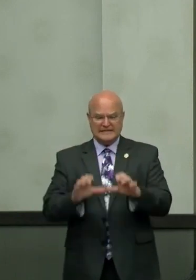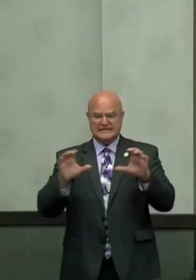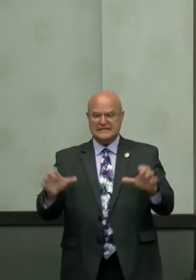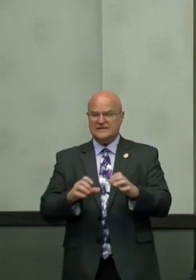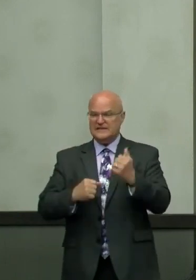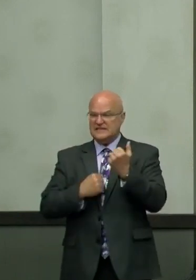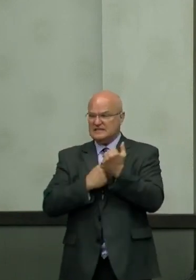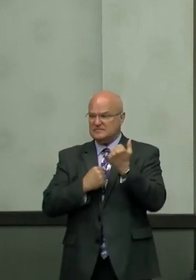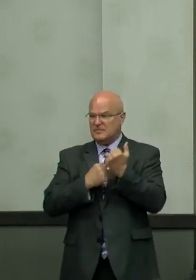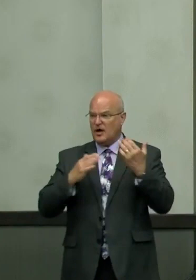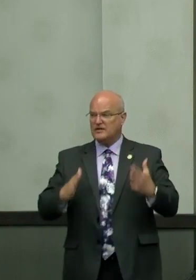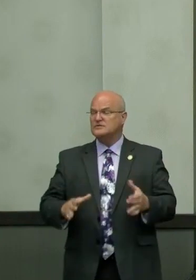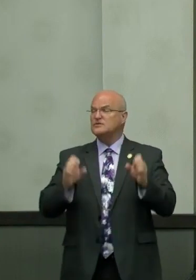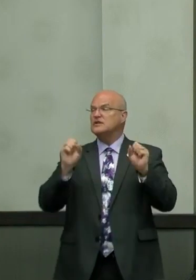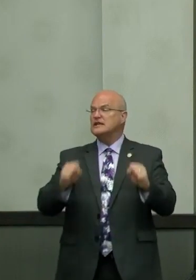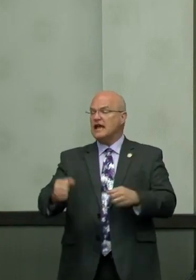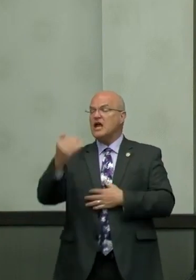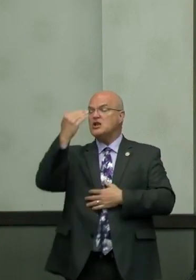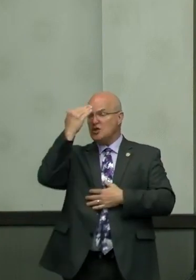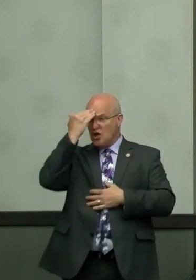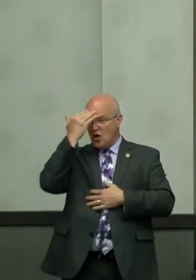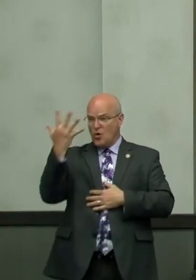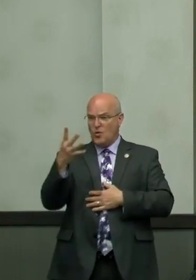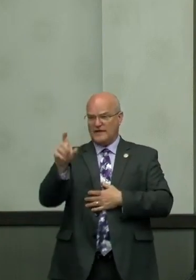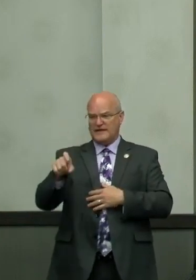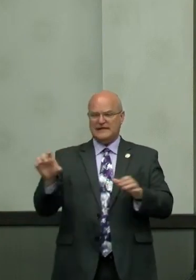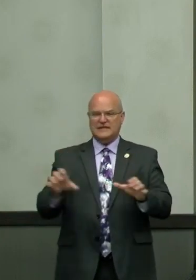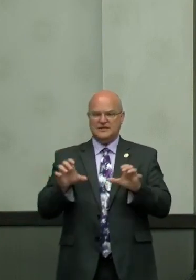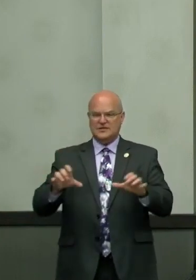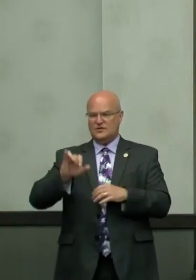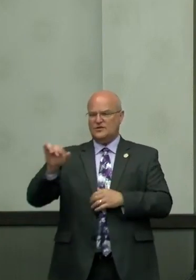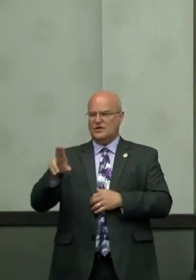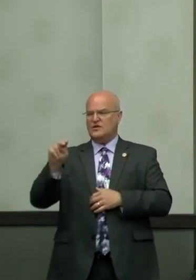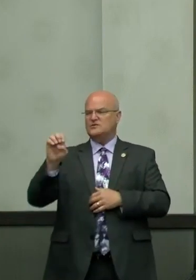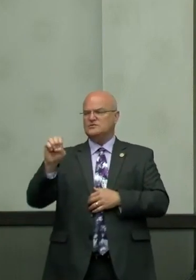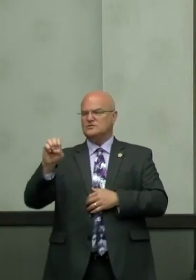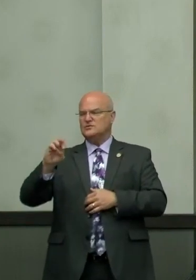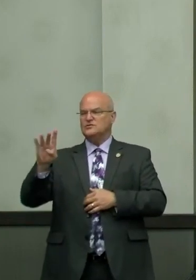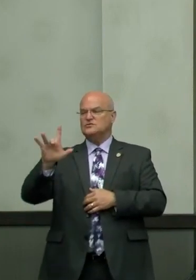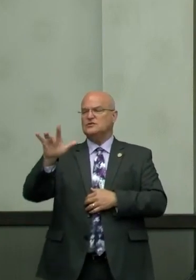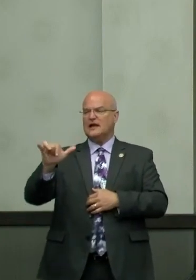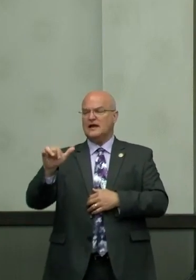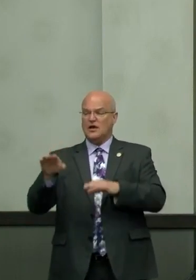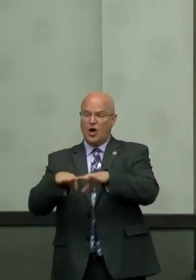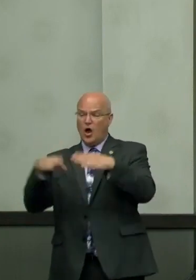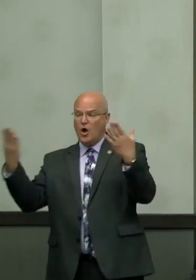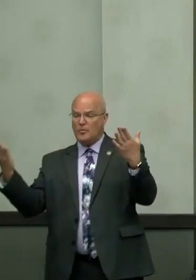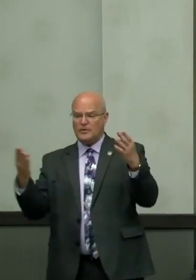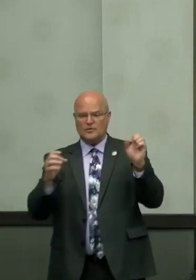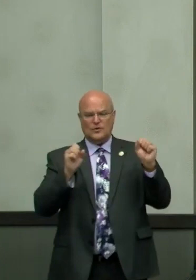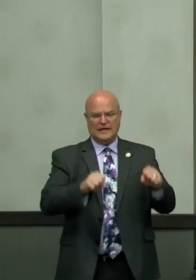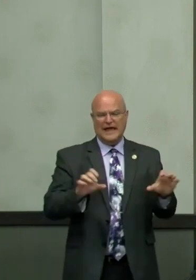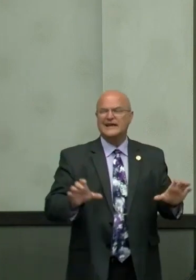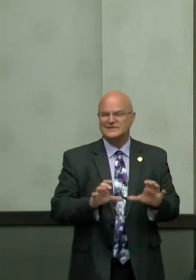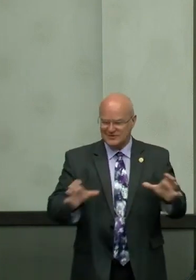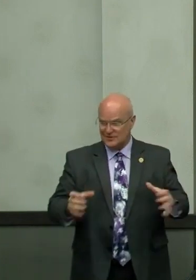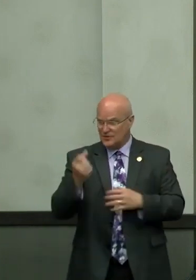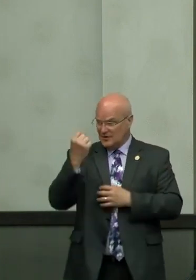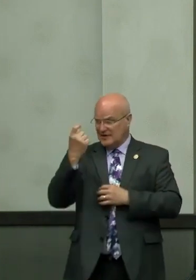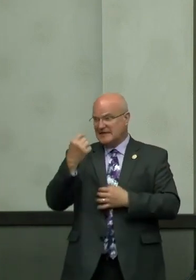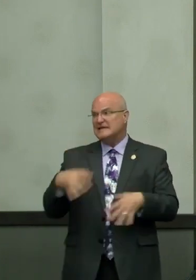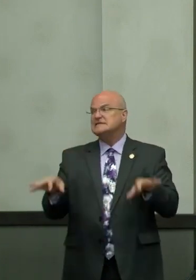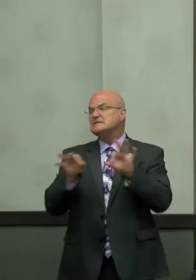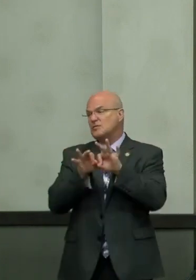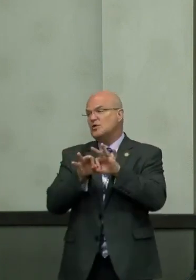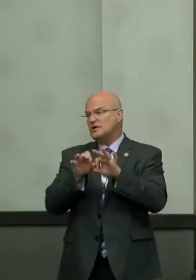activity sponsors can know what they need to do in June and July, what will be open, what we can do. We realize how